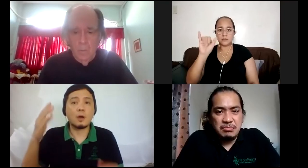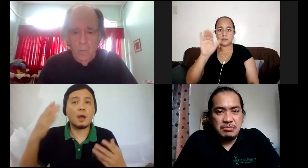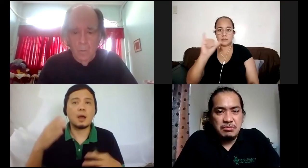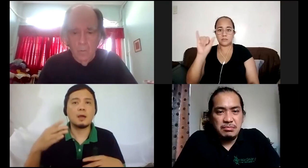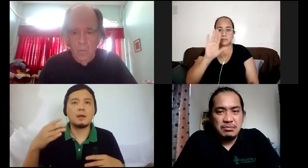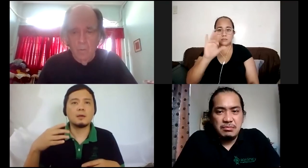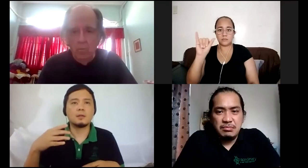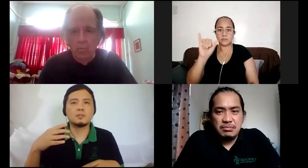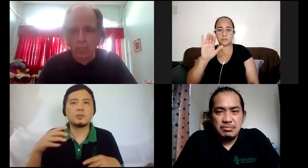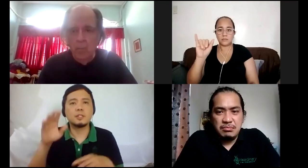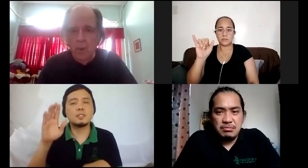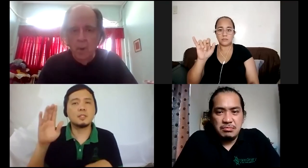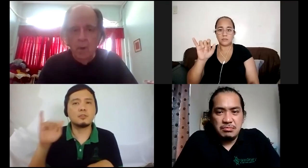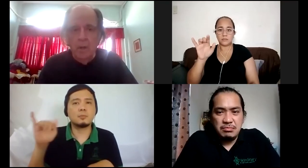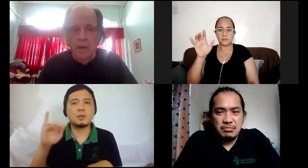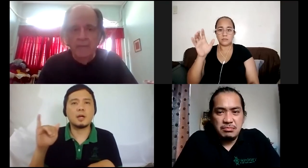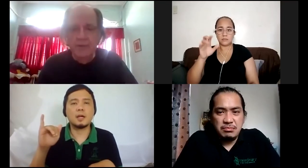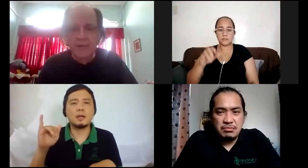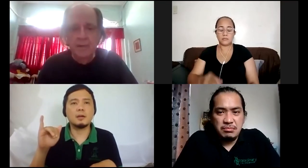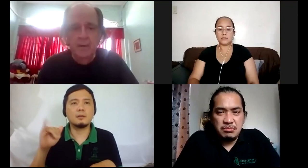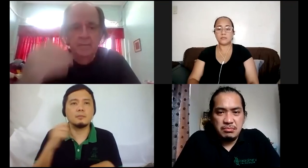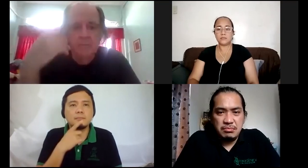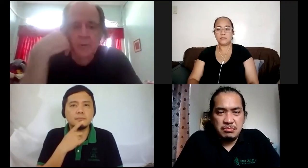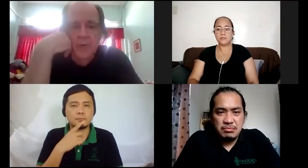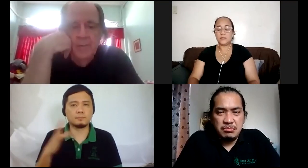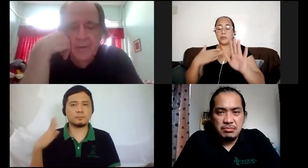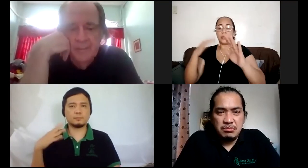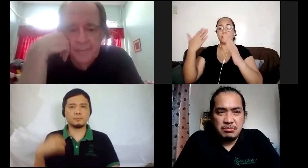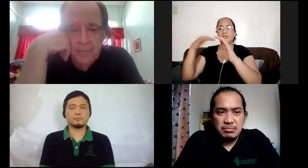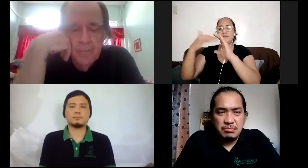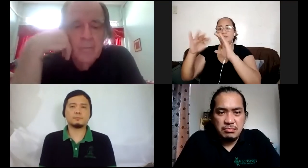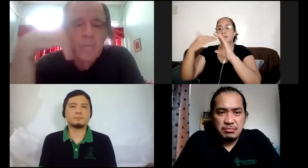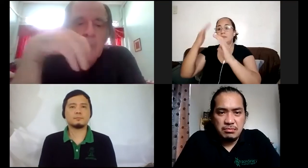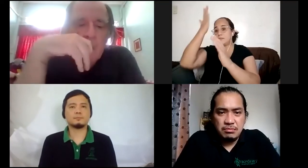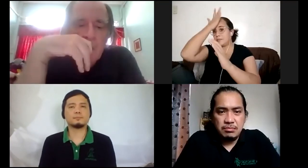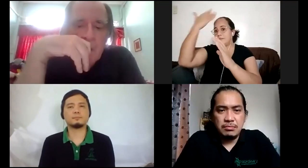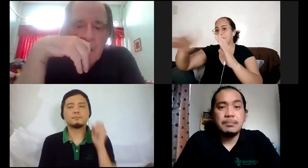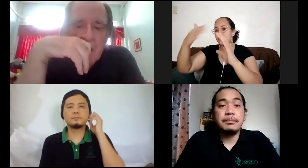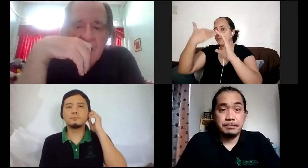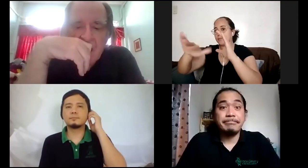So, sorry, this is the interpreter. Okay, I just sent it on to Peeps.